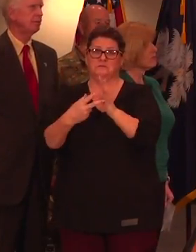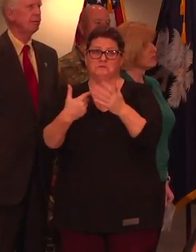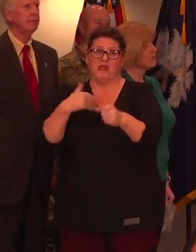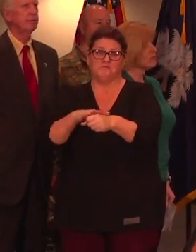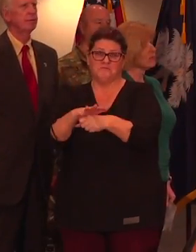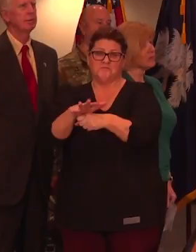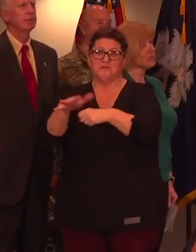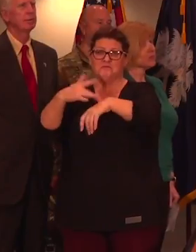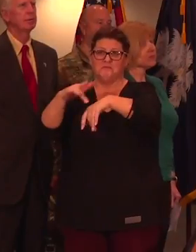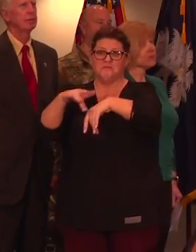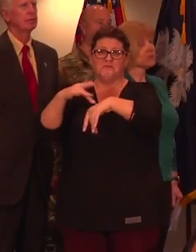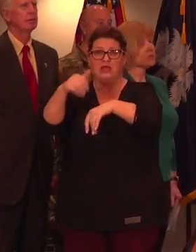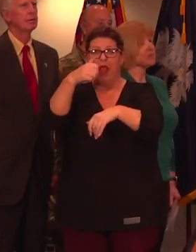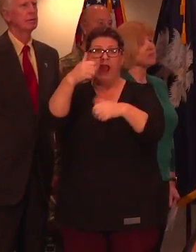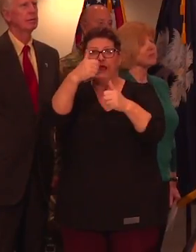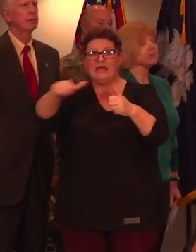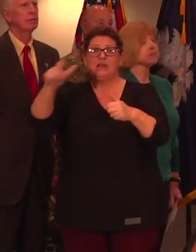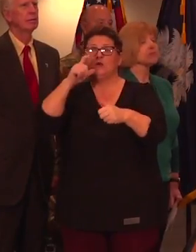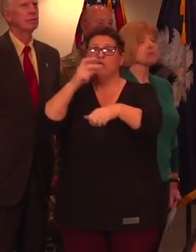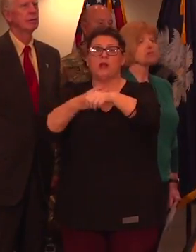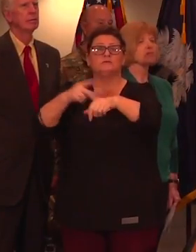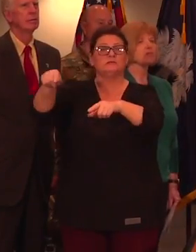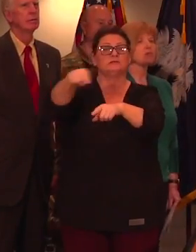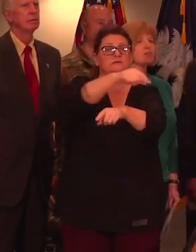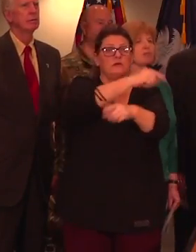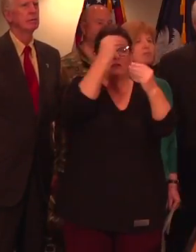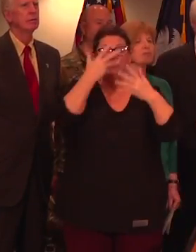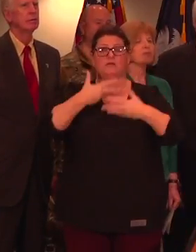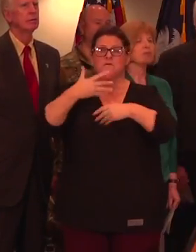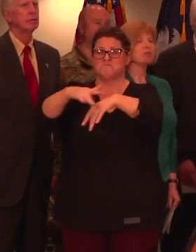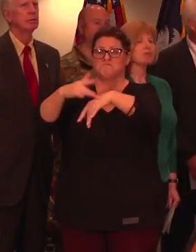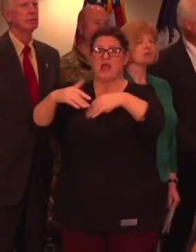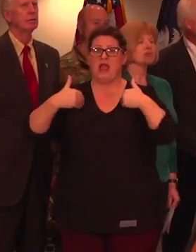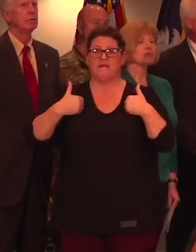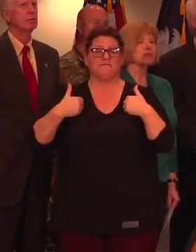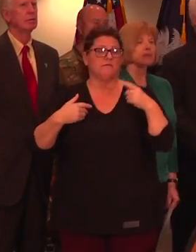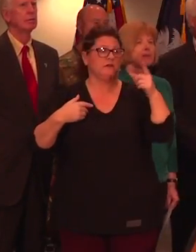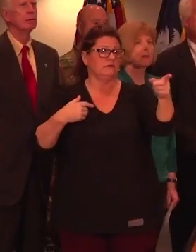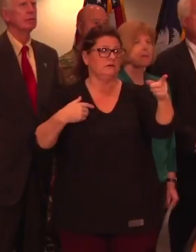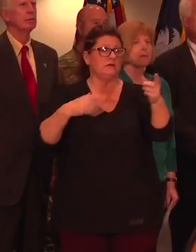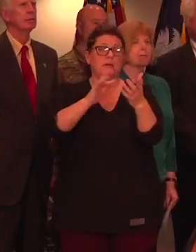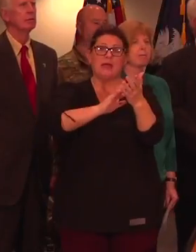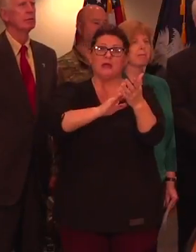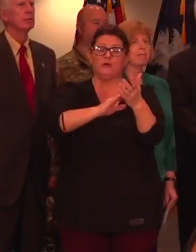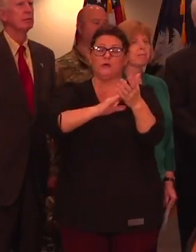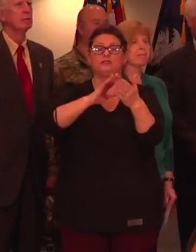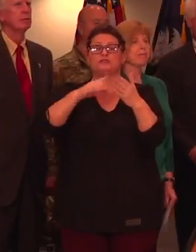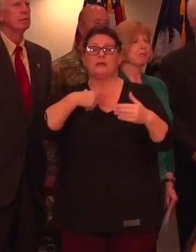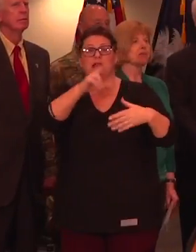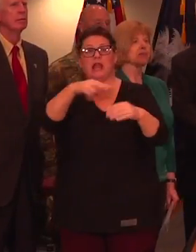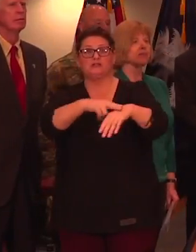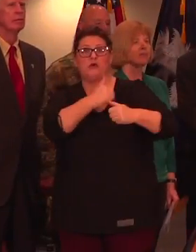in any one hospital that reported. Governor, would the National Guard be activated to build temporary medical facilities